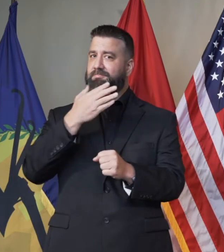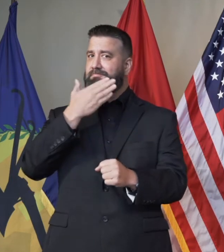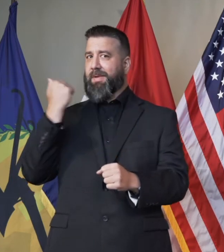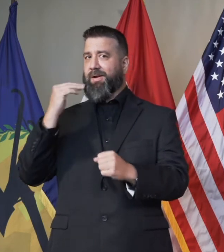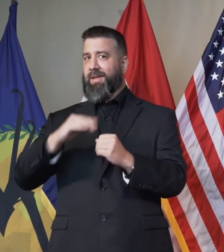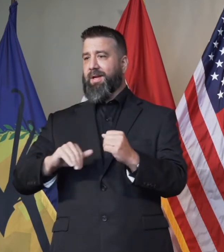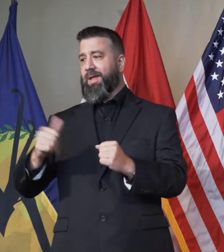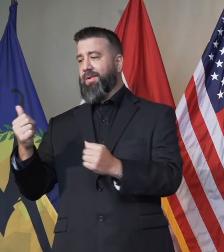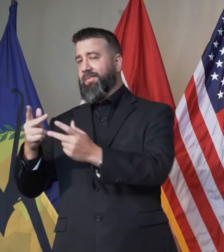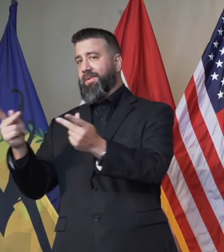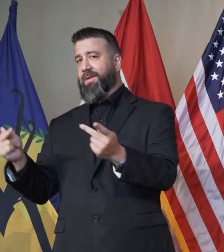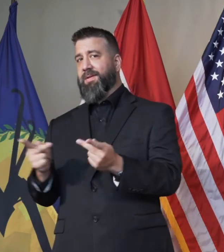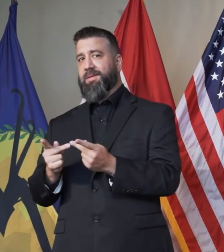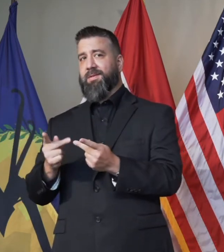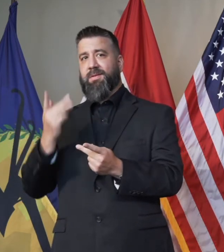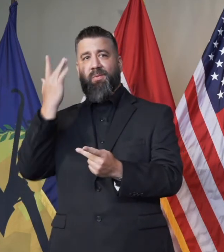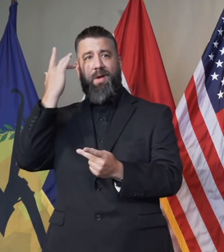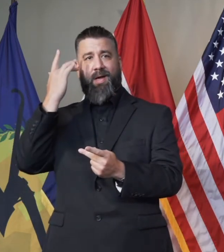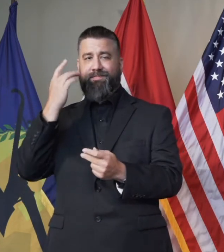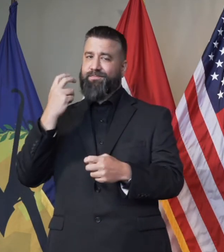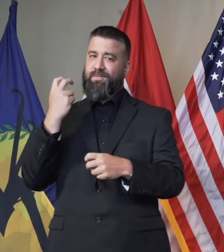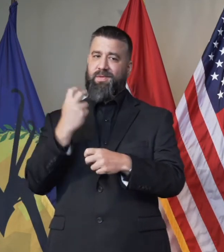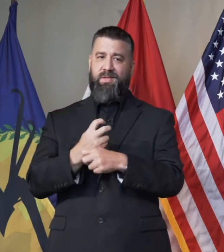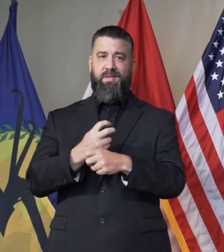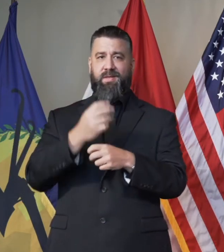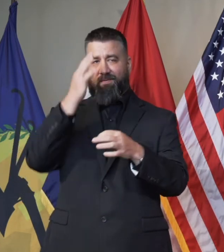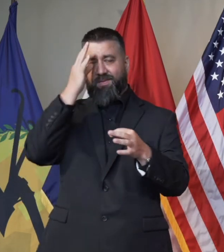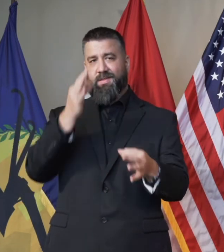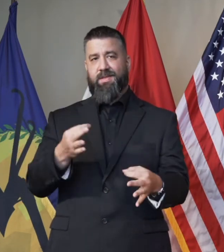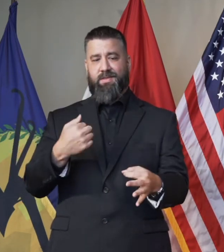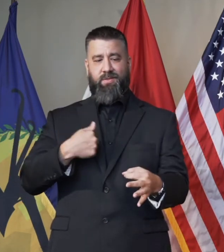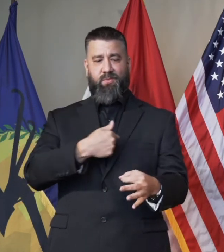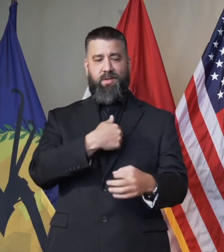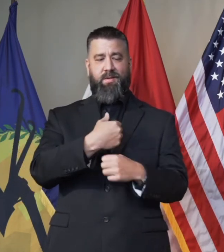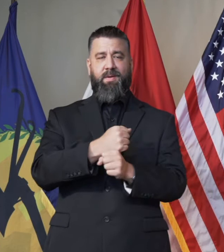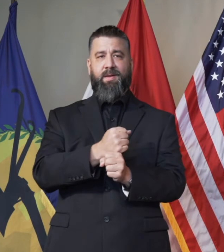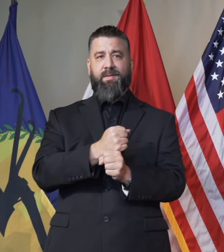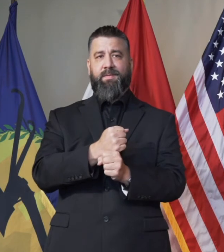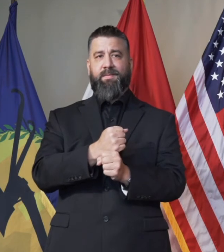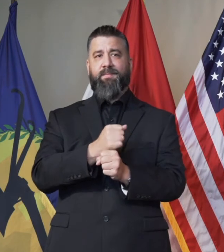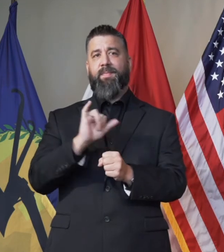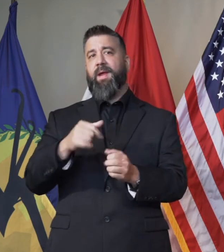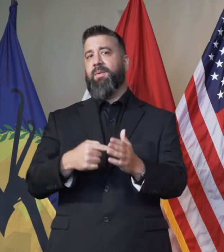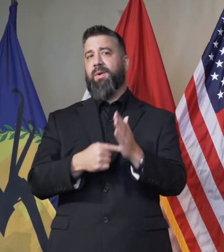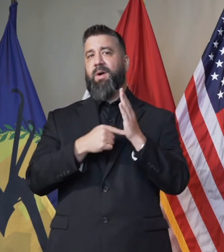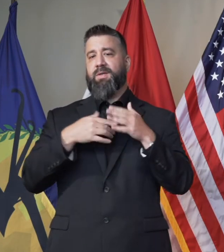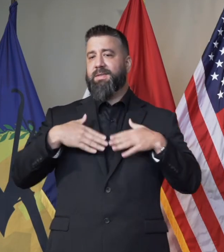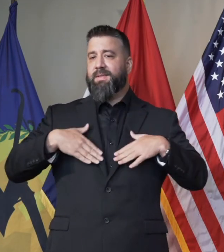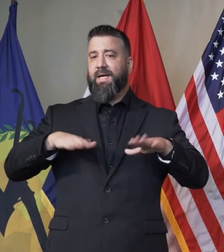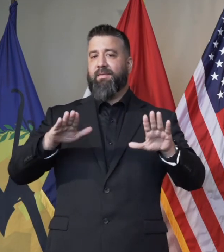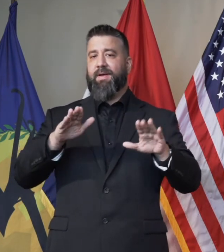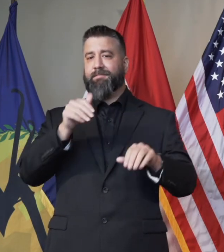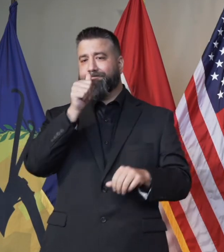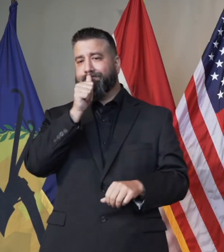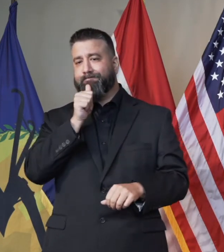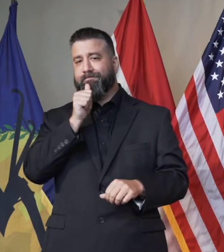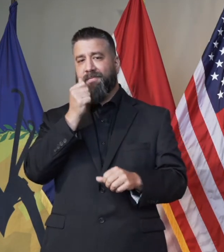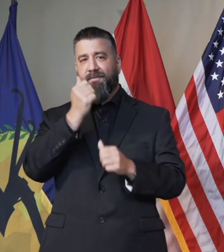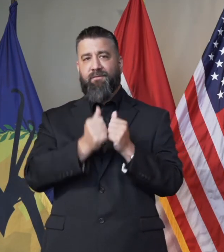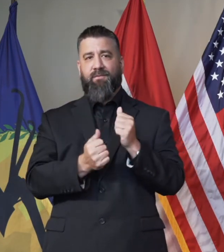country because of these tough decisions that we have made, which require sacrifice from everyone to keep our community